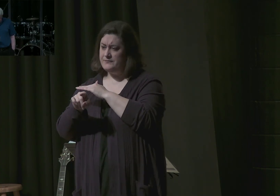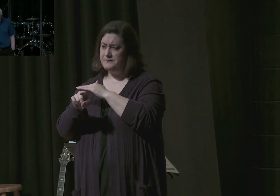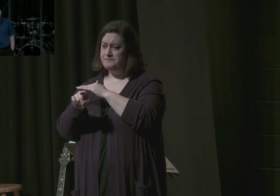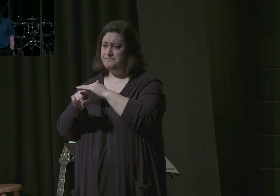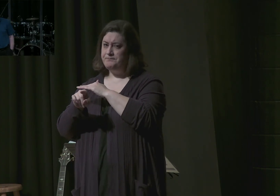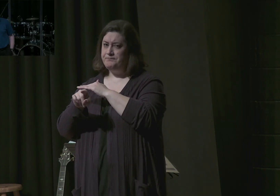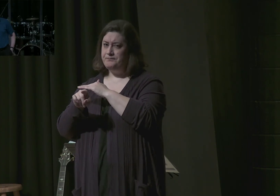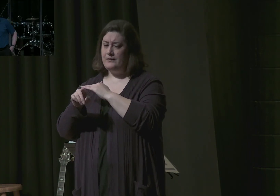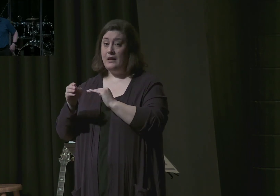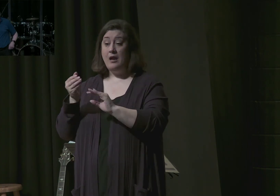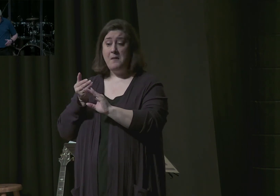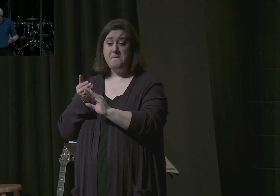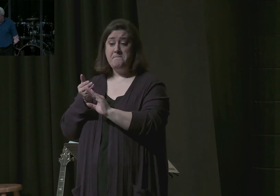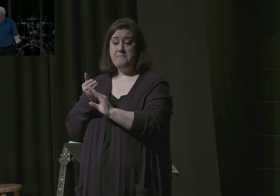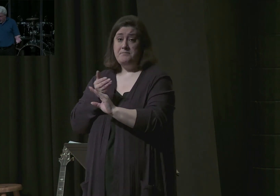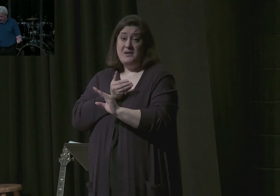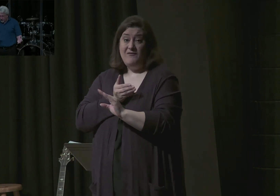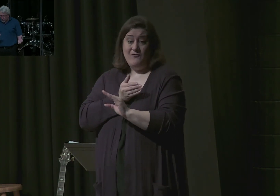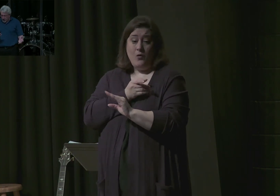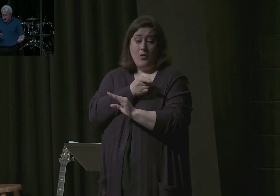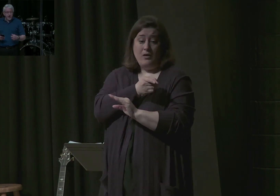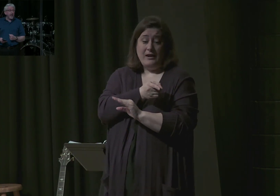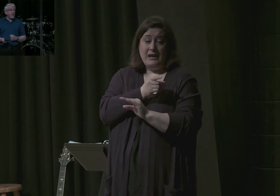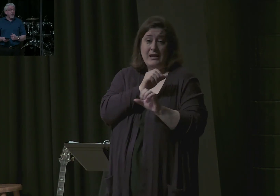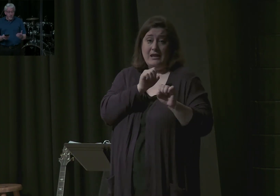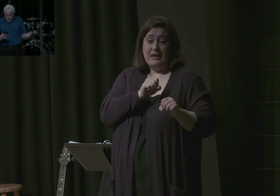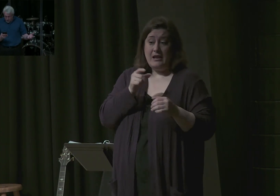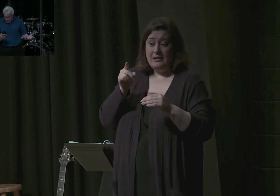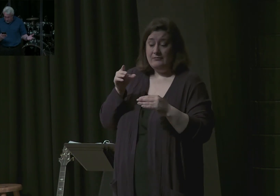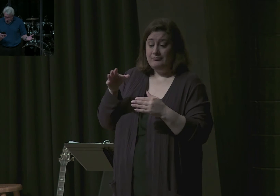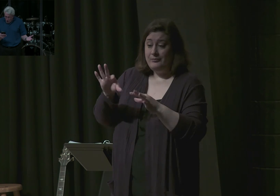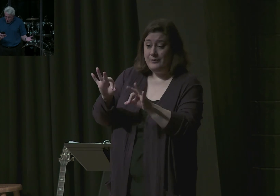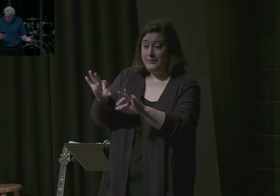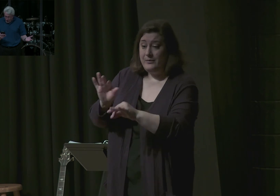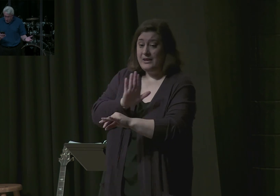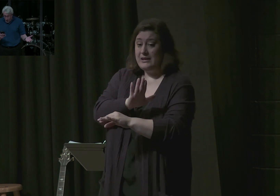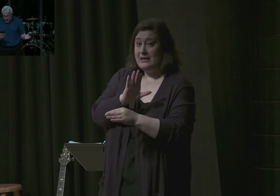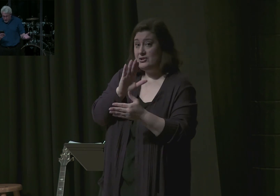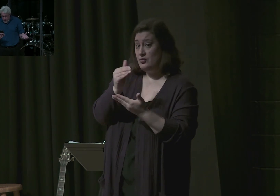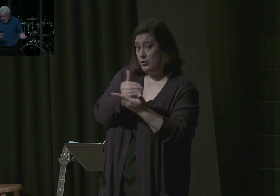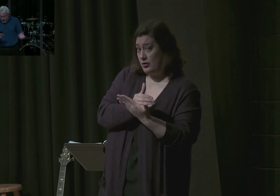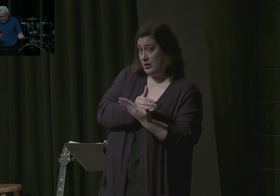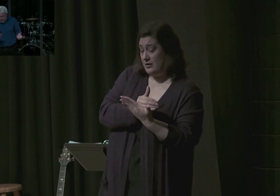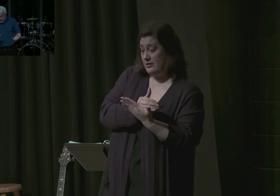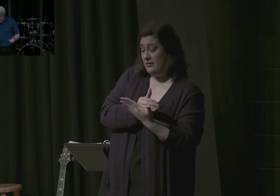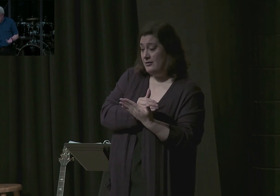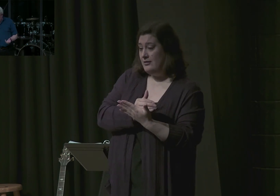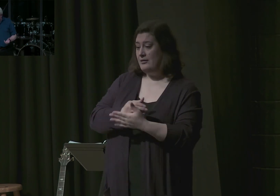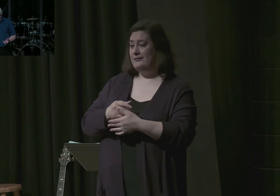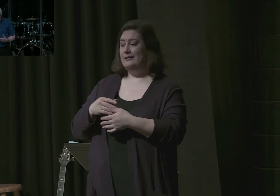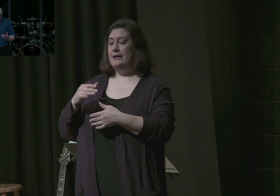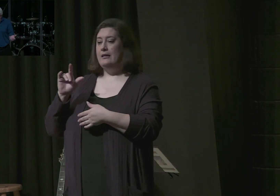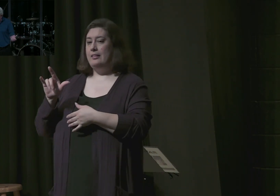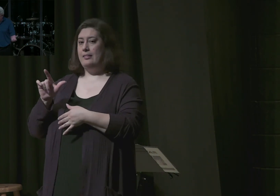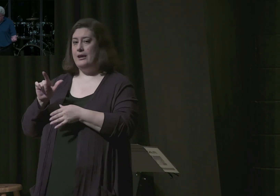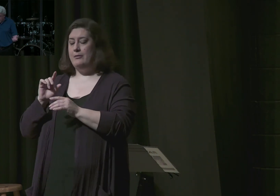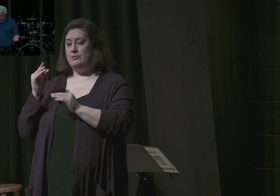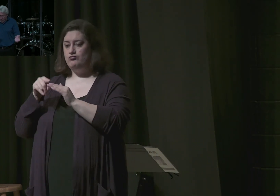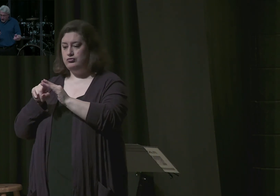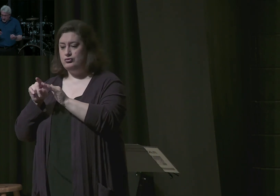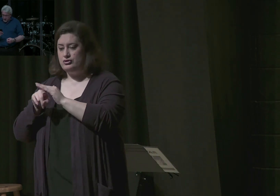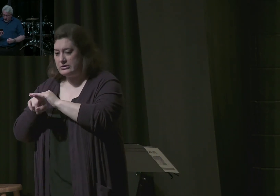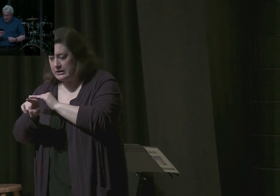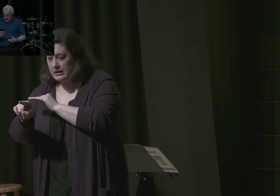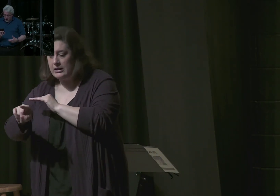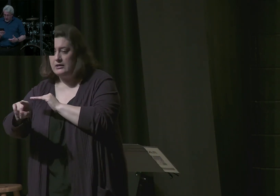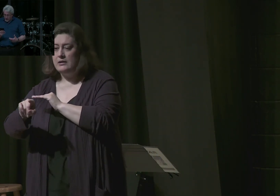is. For Jacob can cull out his wages, Laban removes all that would have been Jacob's initially. You can almost see him